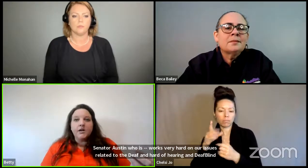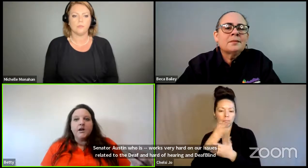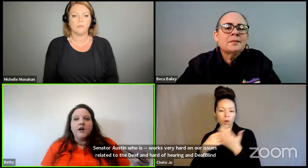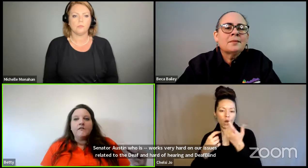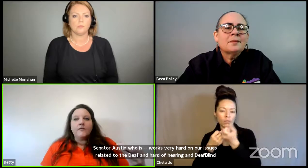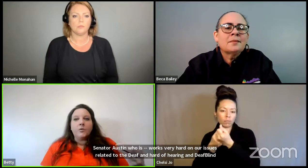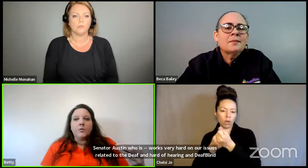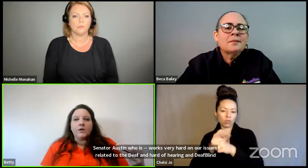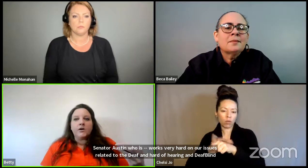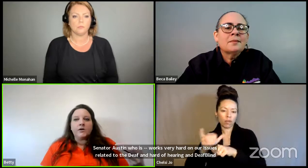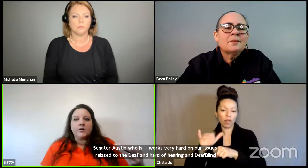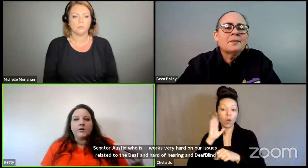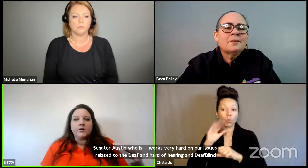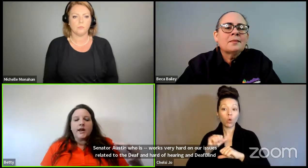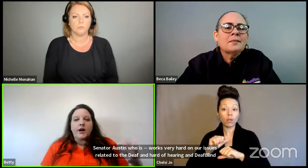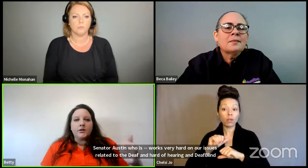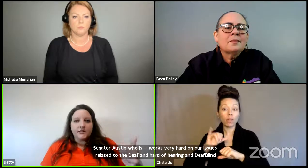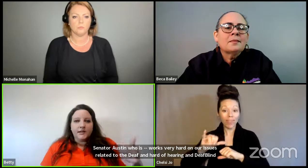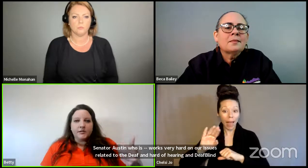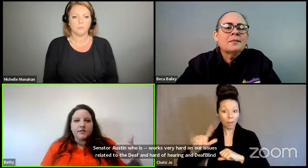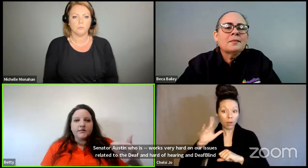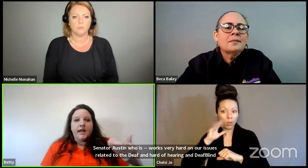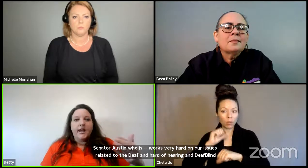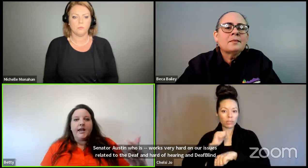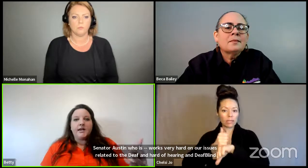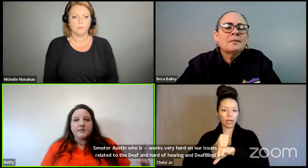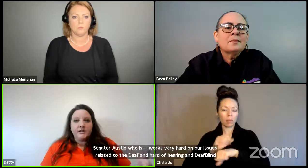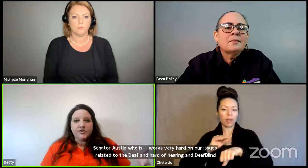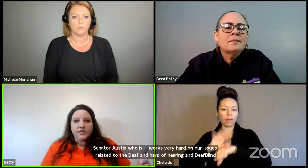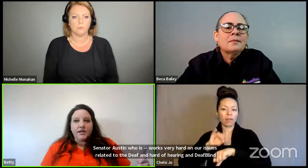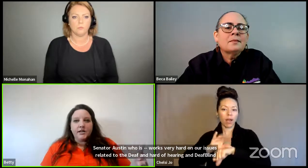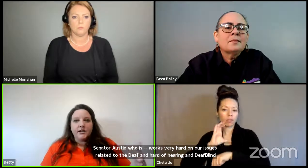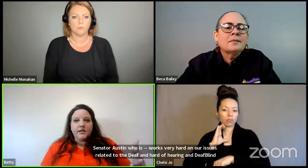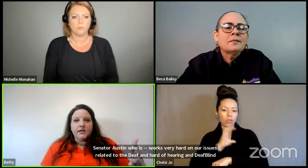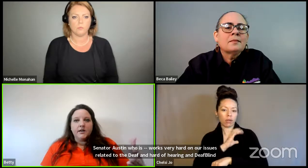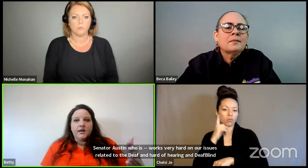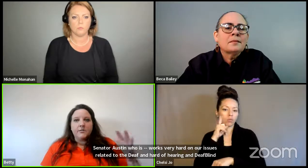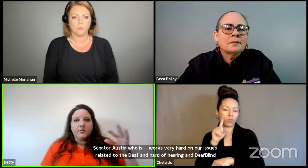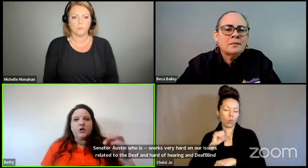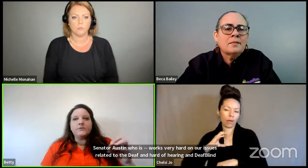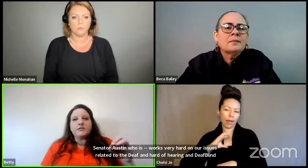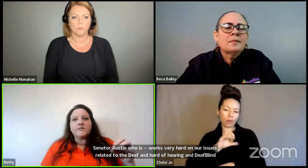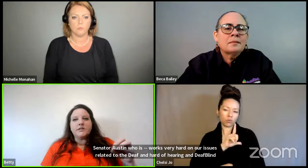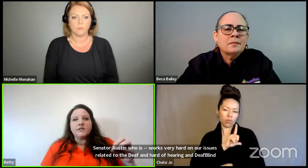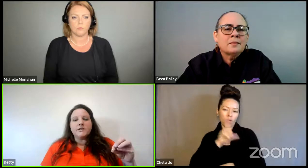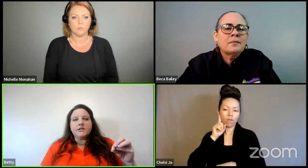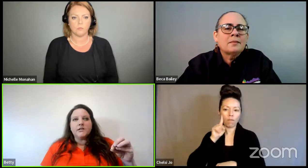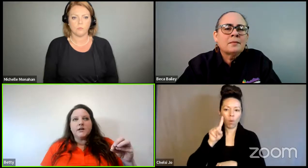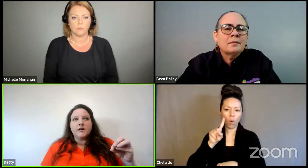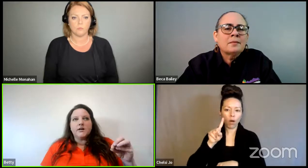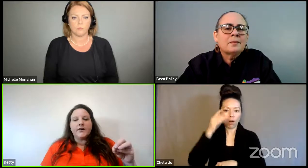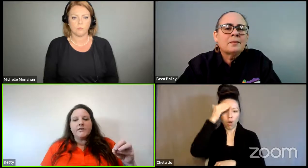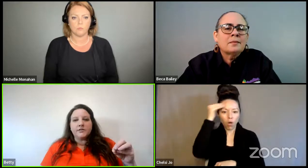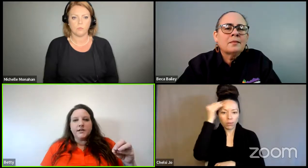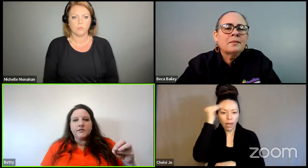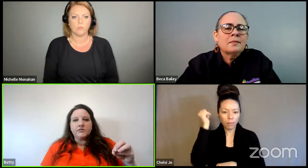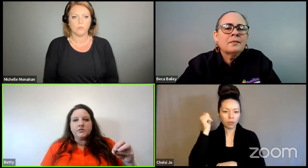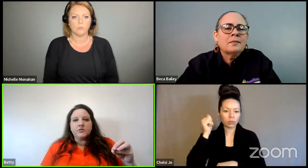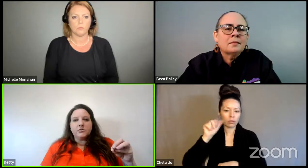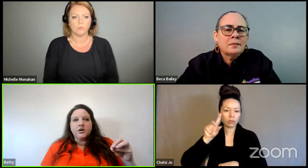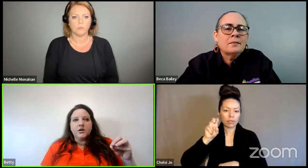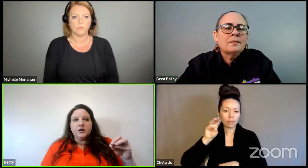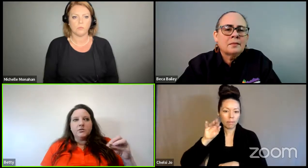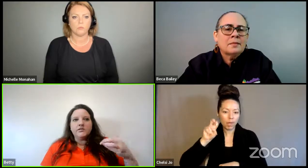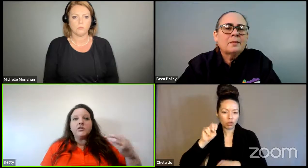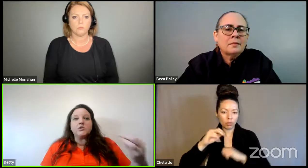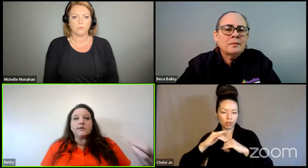council for Alzheimer's and dementia. And the purpose of this advisory